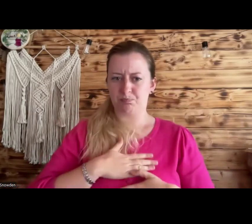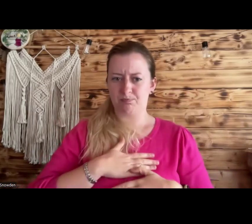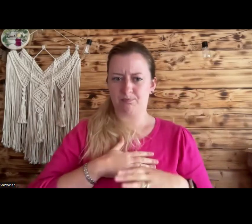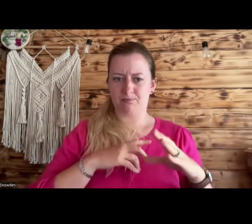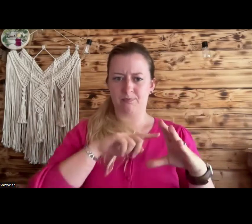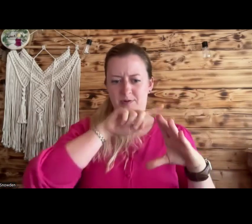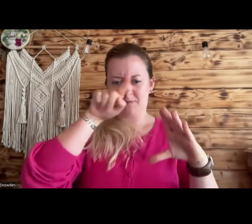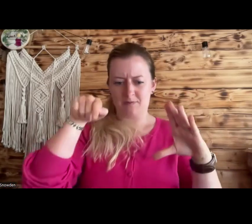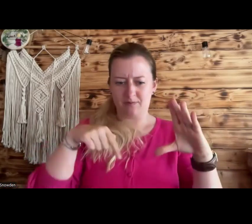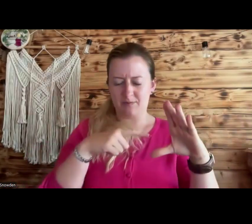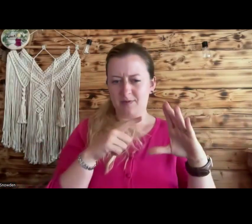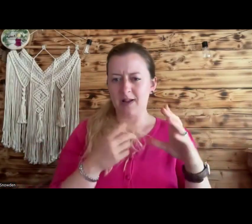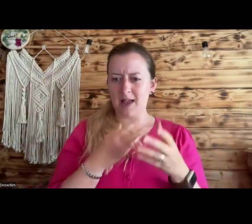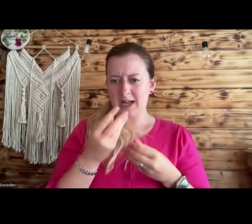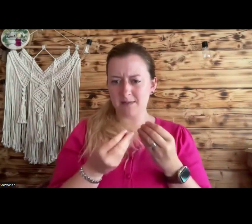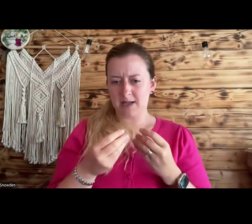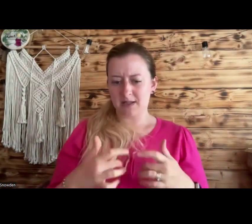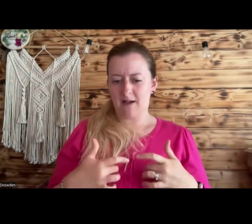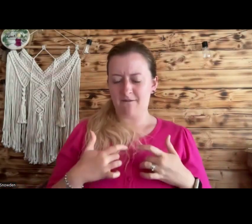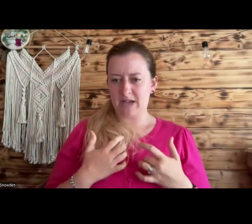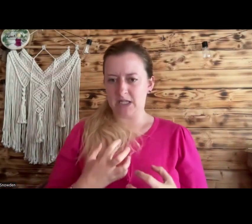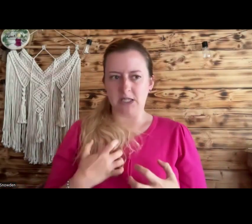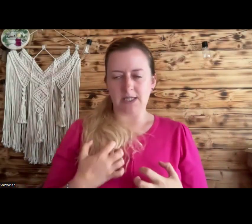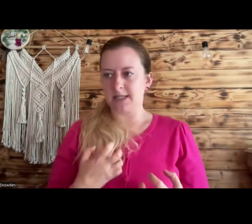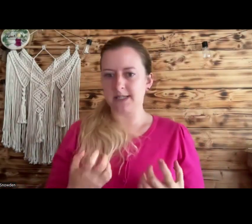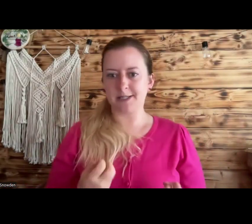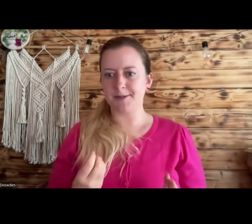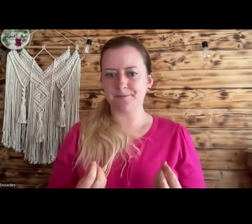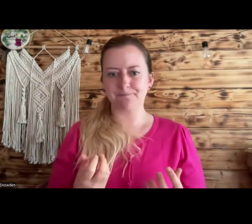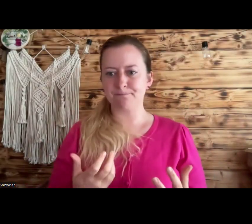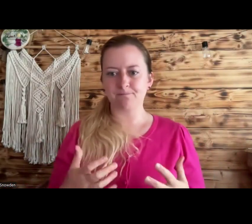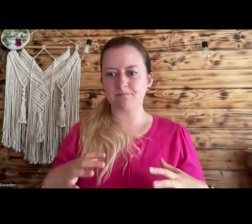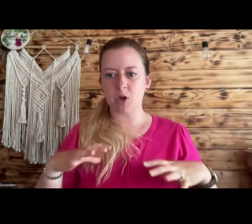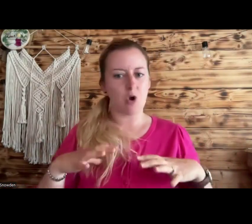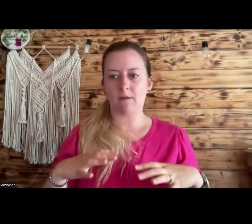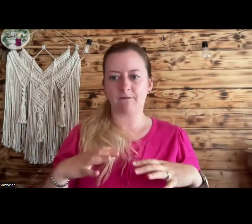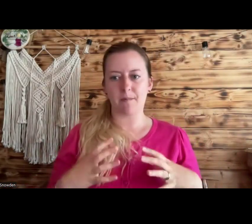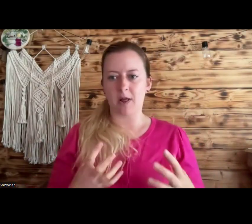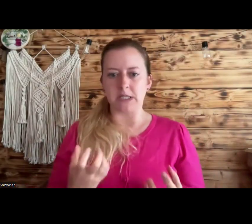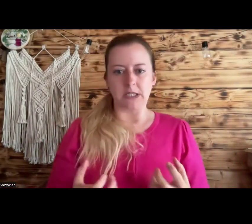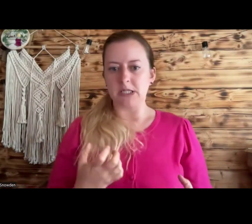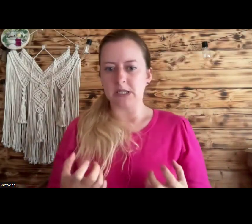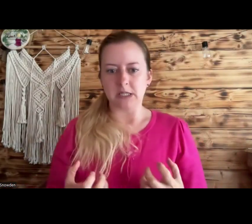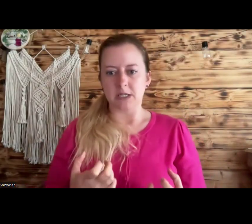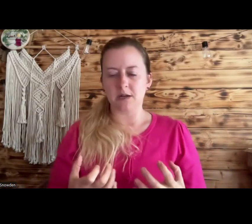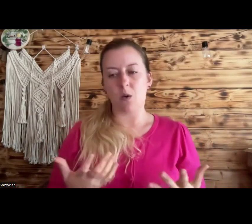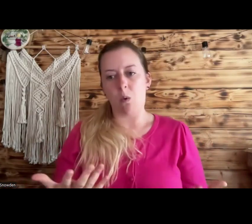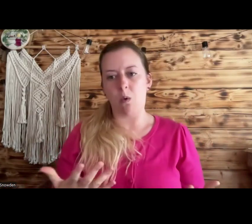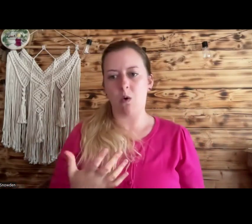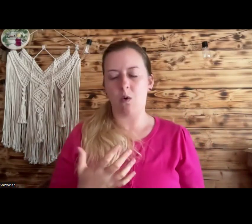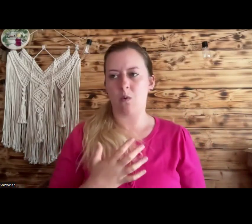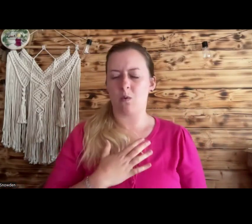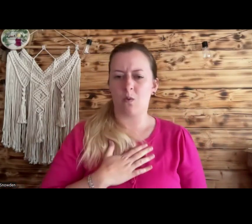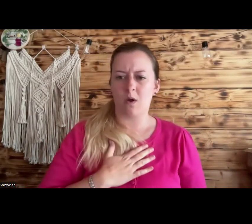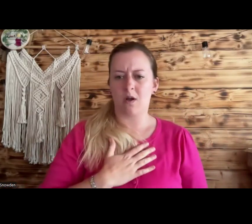feeling agitated or uncomfortable, or perhaps you're in a state of grieving, then Siberian fir